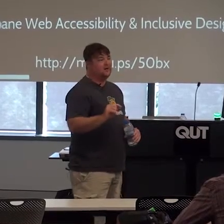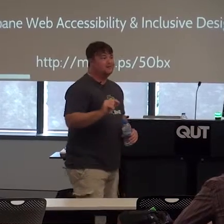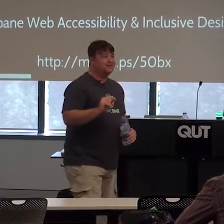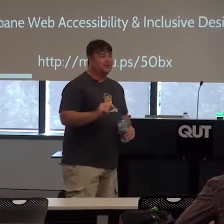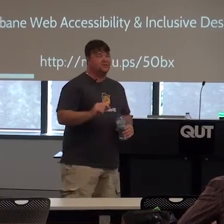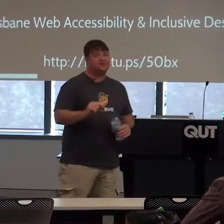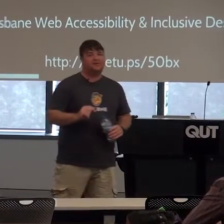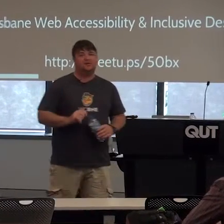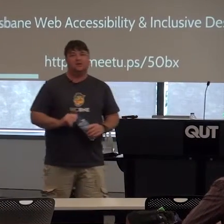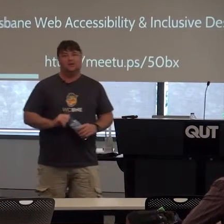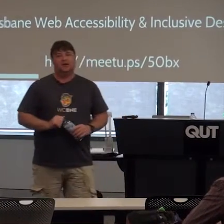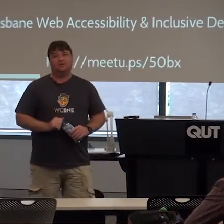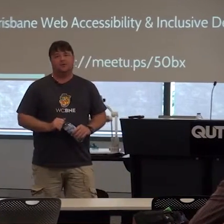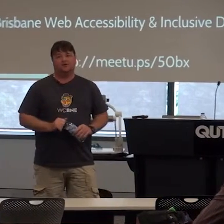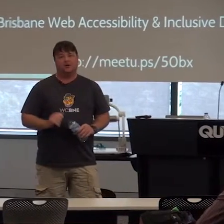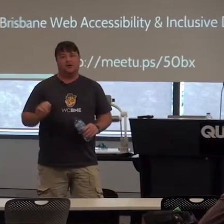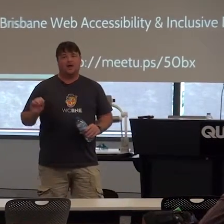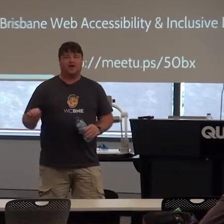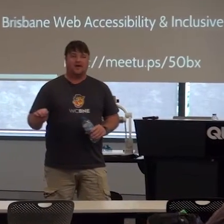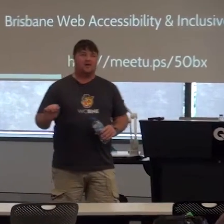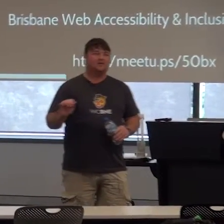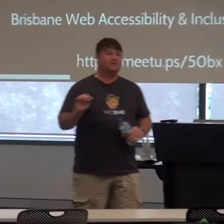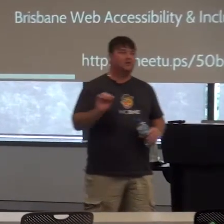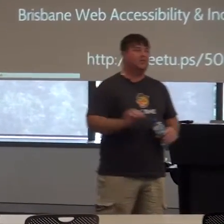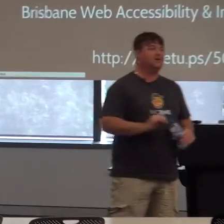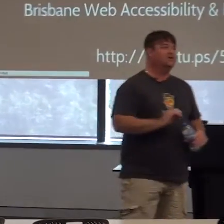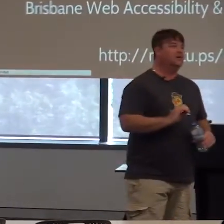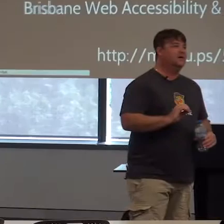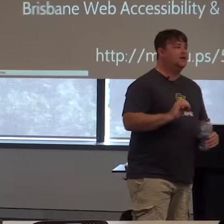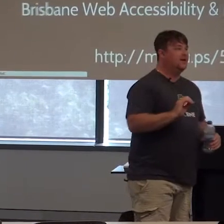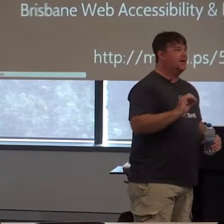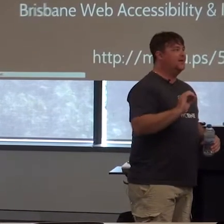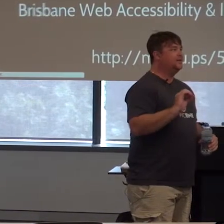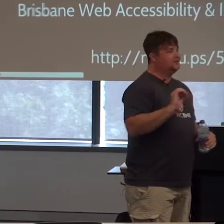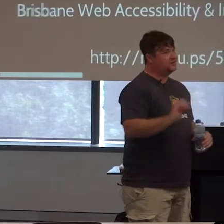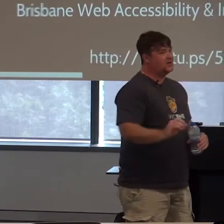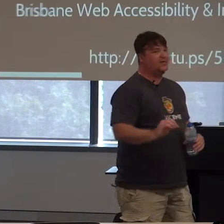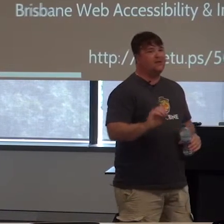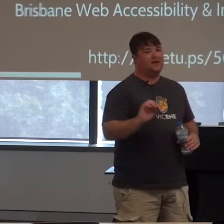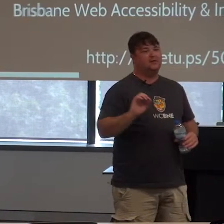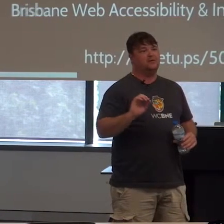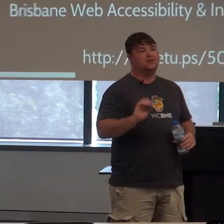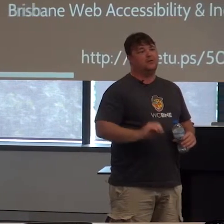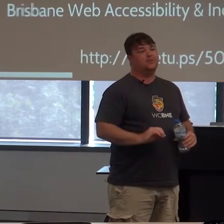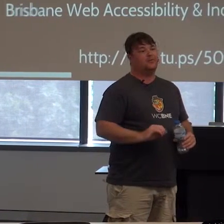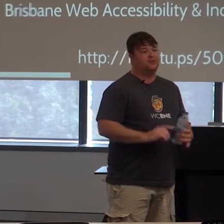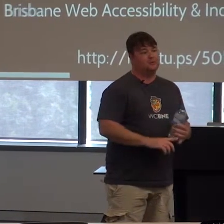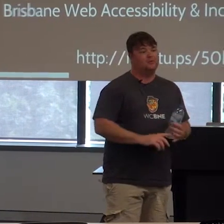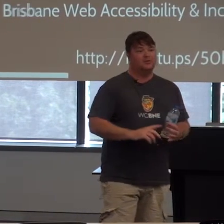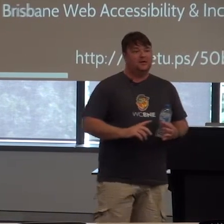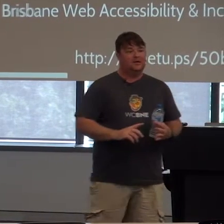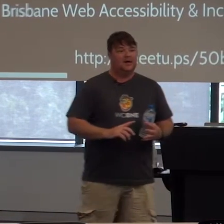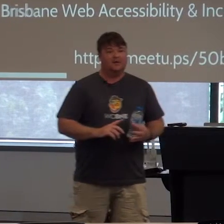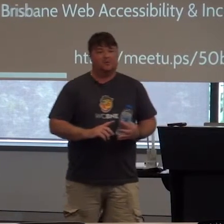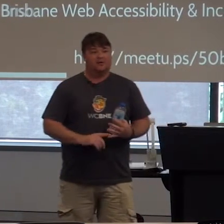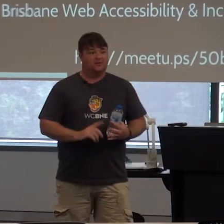fact, we did, a couple of years ago, ACAN lobbied, I think it was the Australian government and a lot of other corporates,